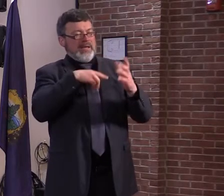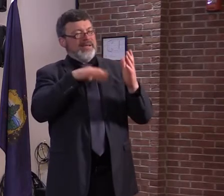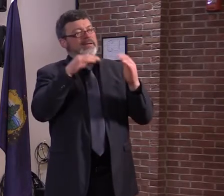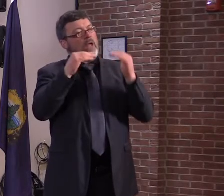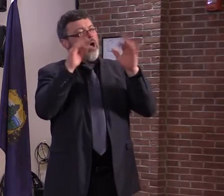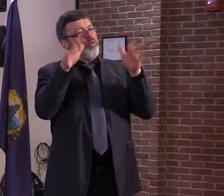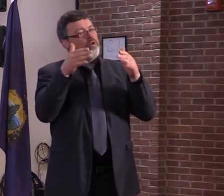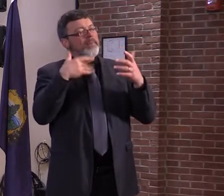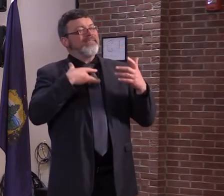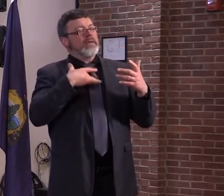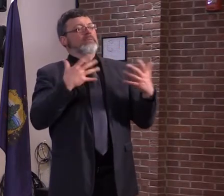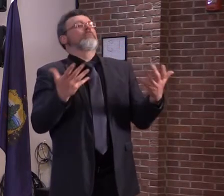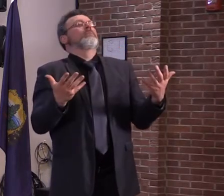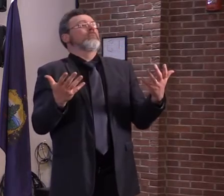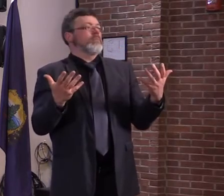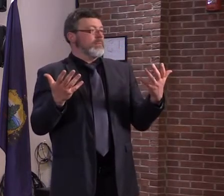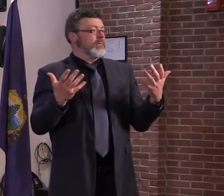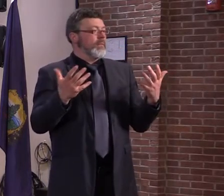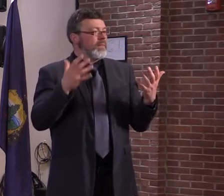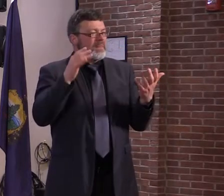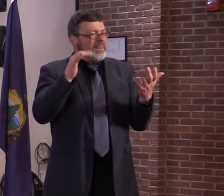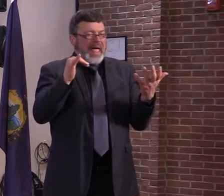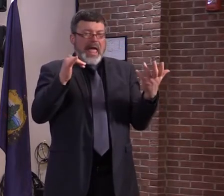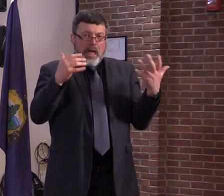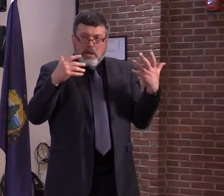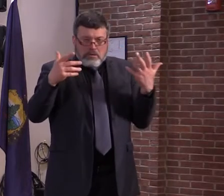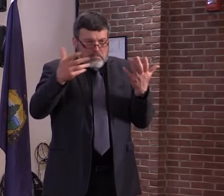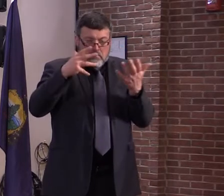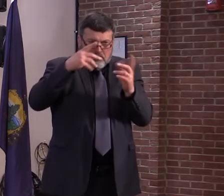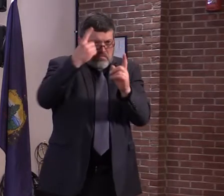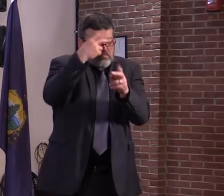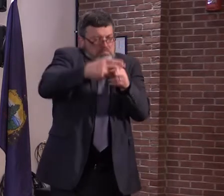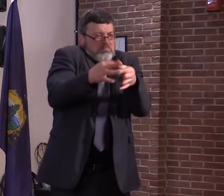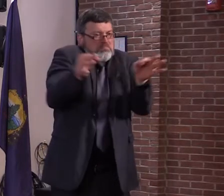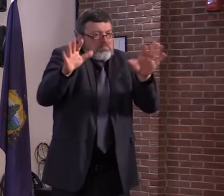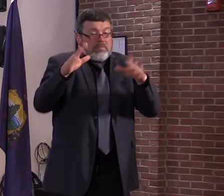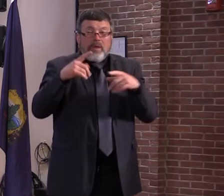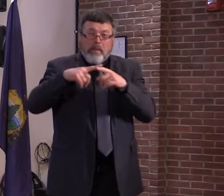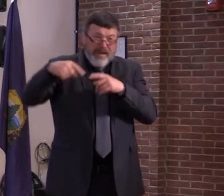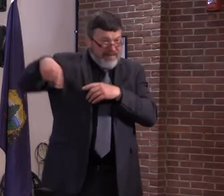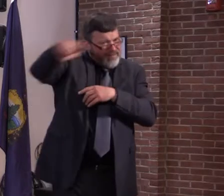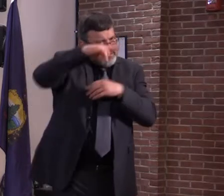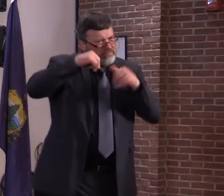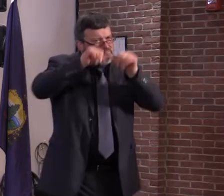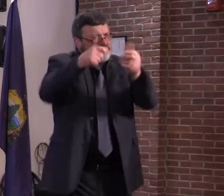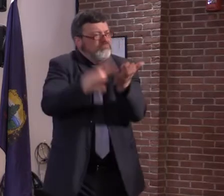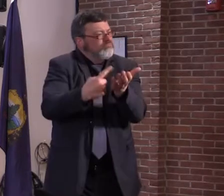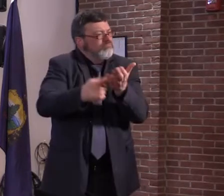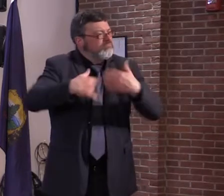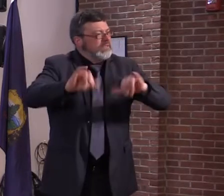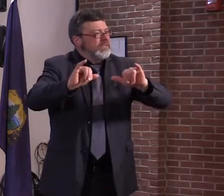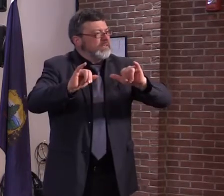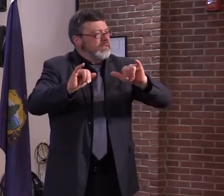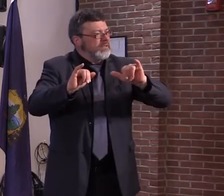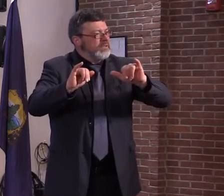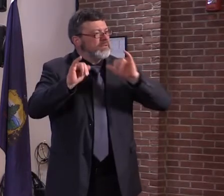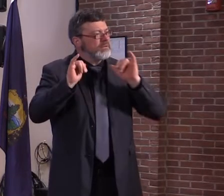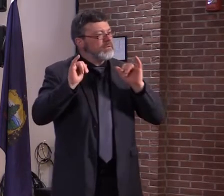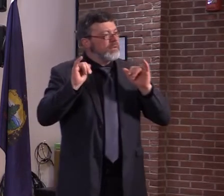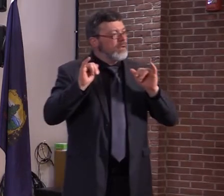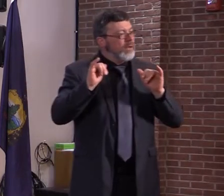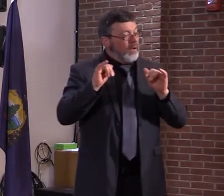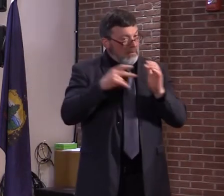I mean, I talked about that, but that's not a, I didn't take that as derogatory, and if somebody is taking it